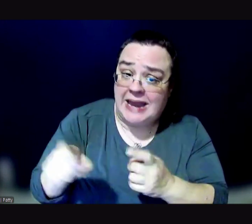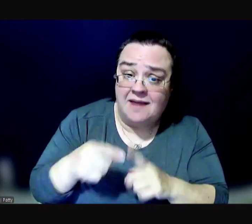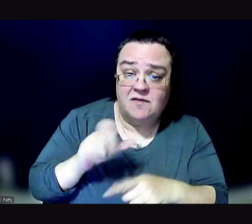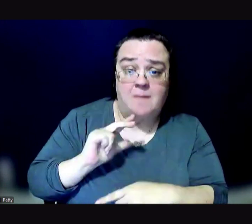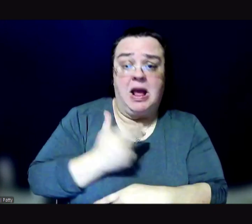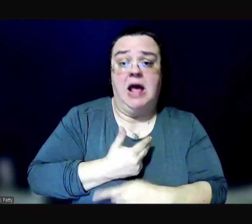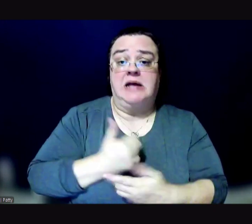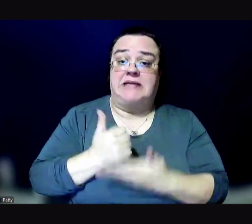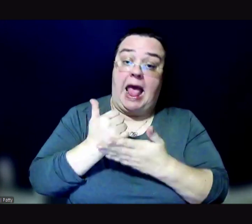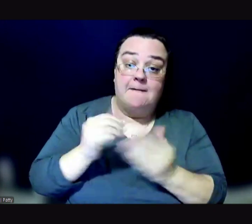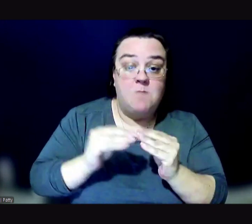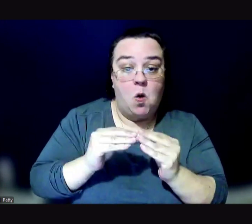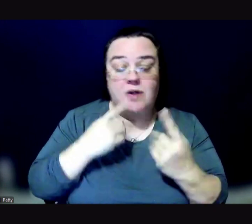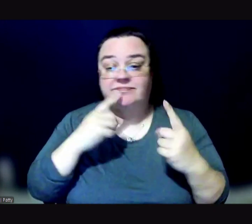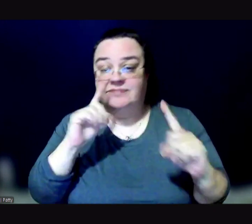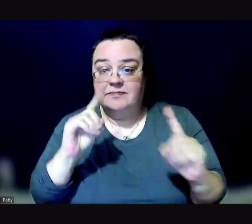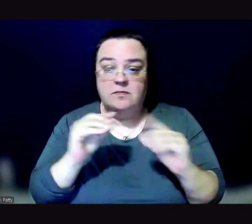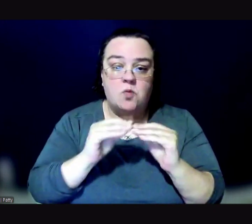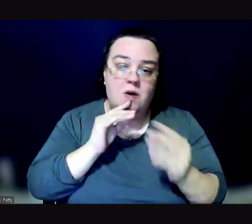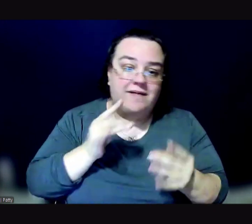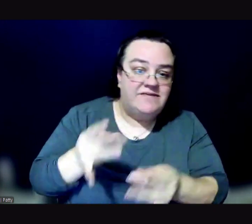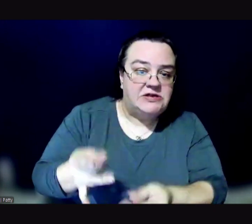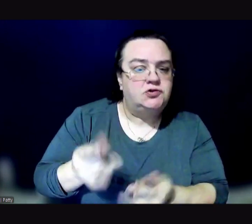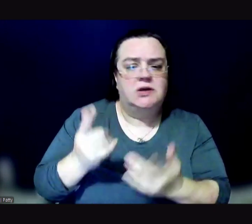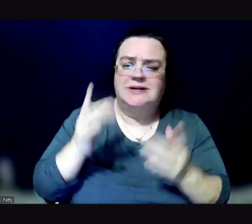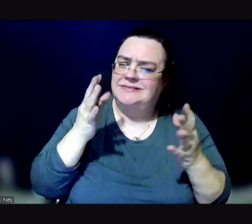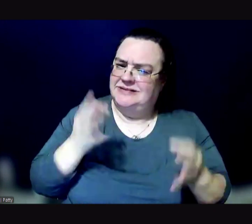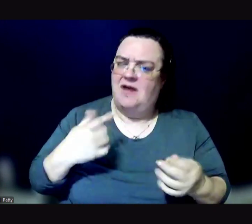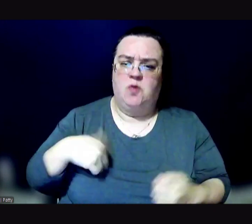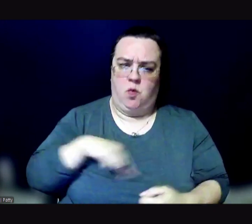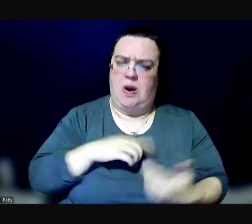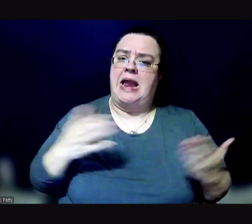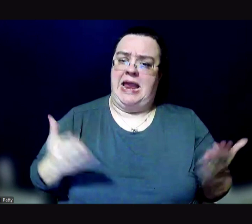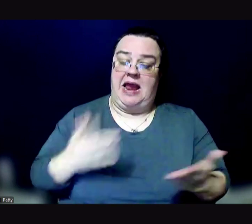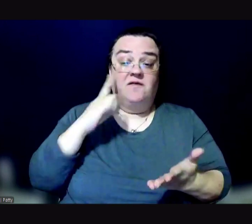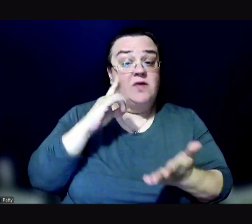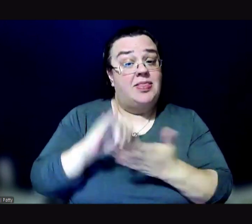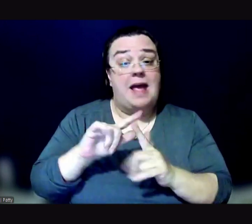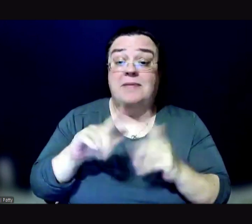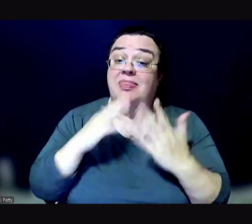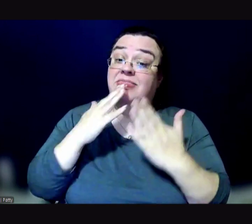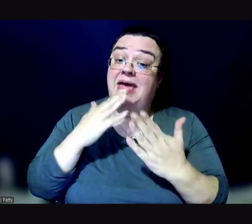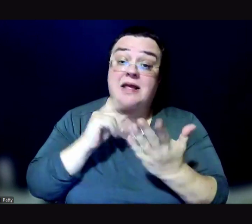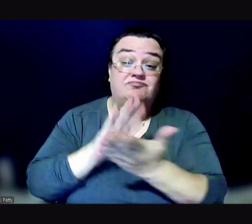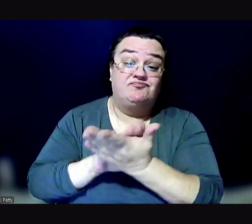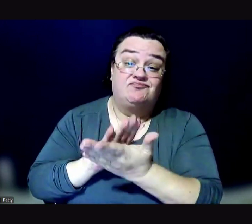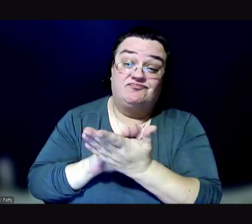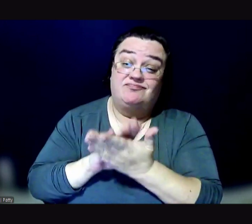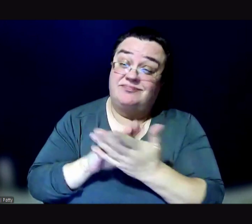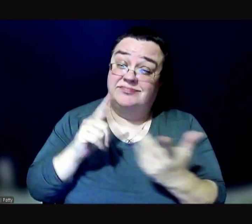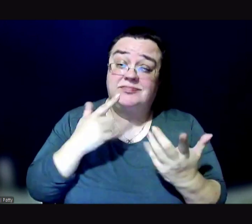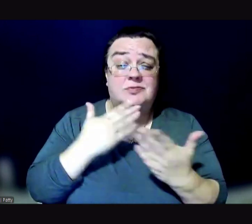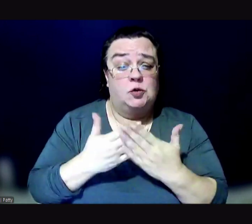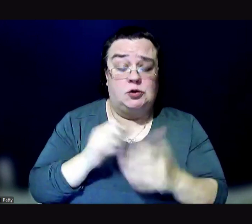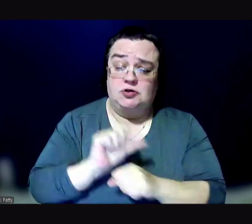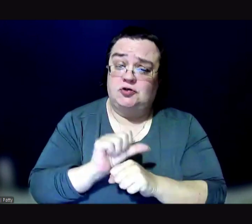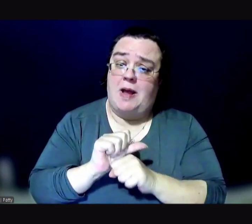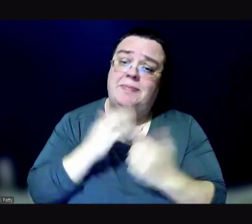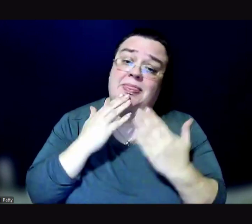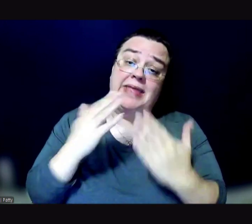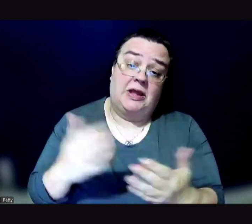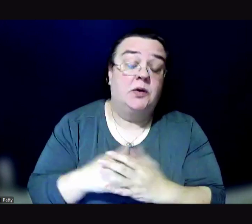effective, we're definitely here to do that. But thank you. Kudos to you all and a job well done. Thank you. Oh,